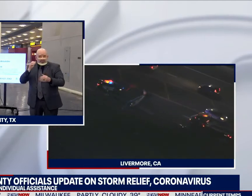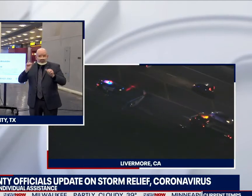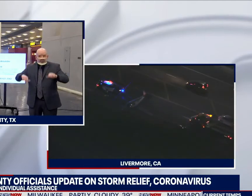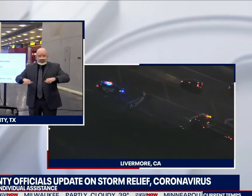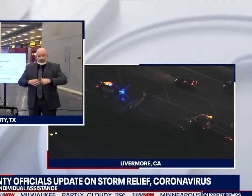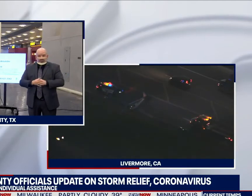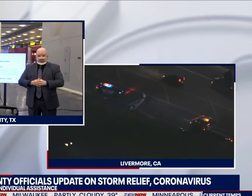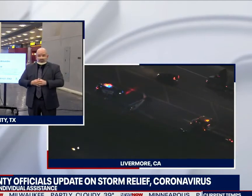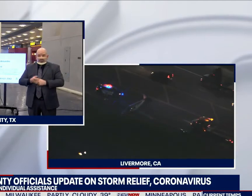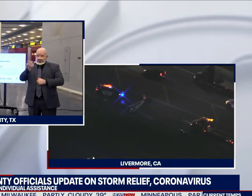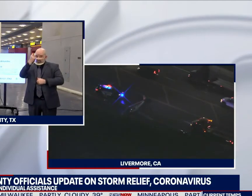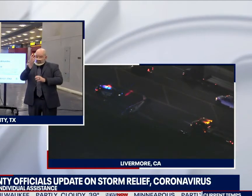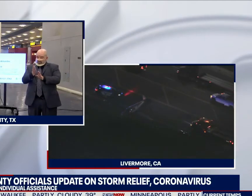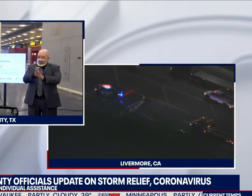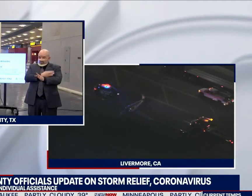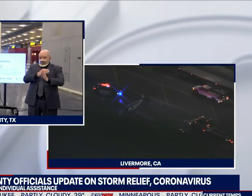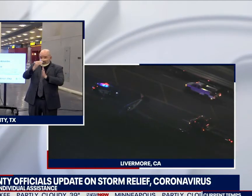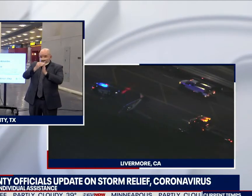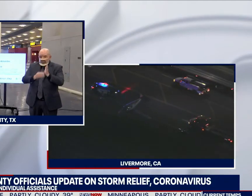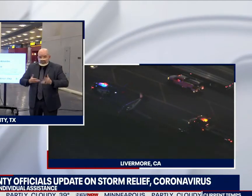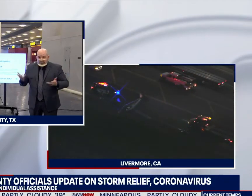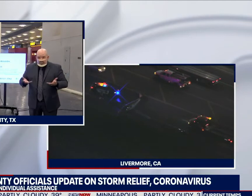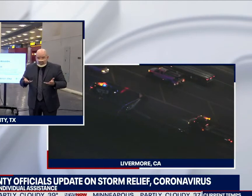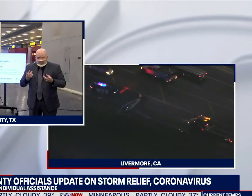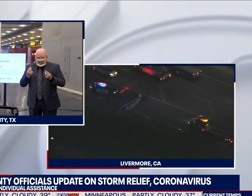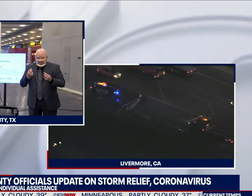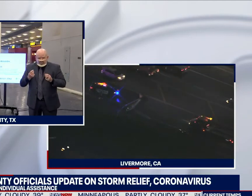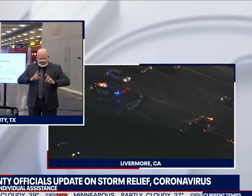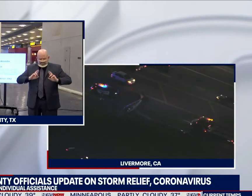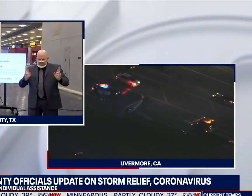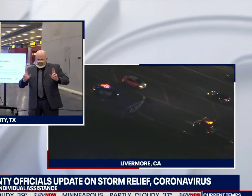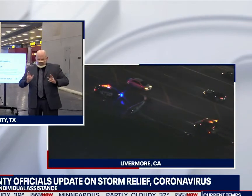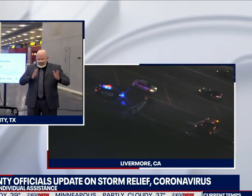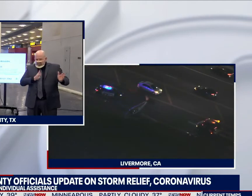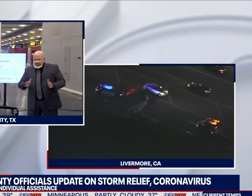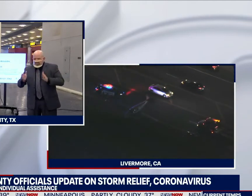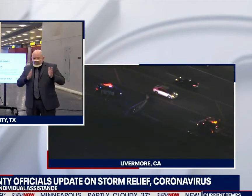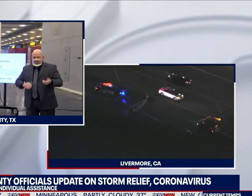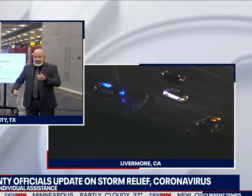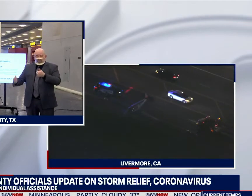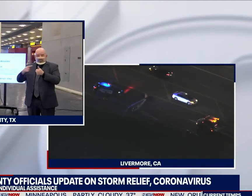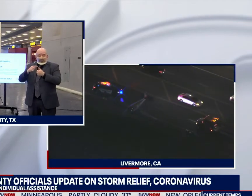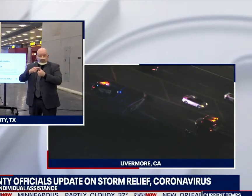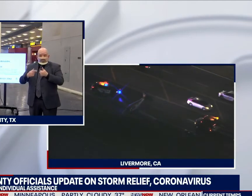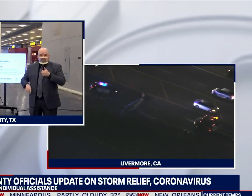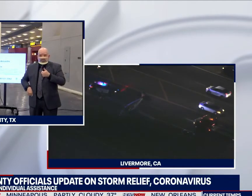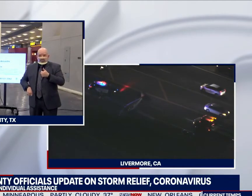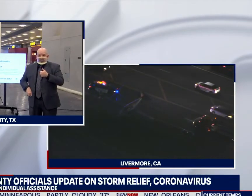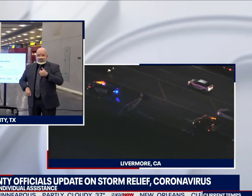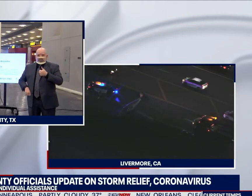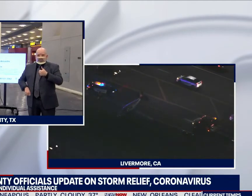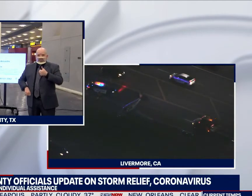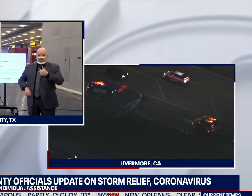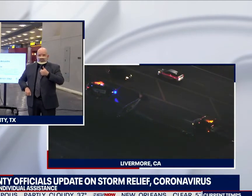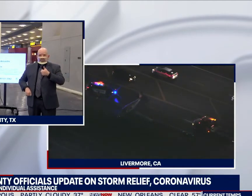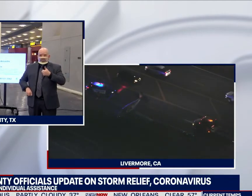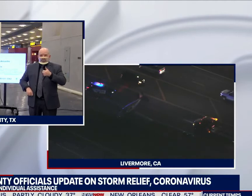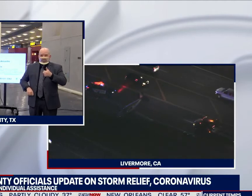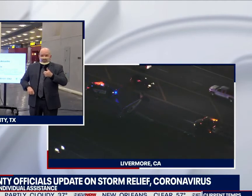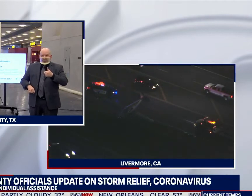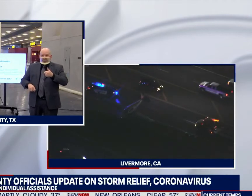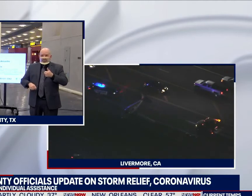care um of starting your recovery process. Step one, take dam photos of